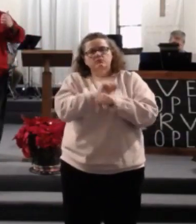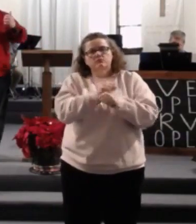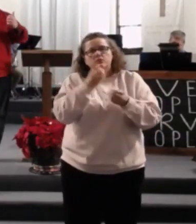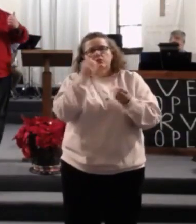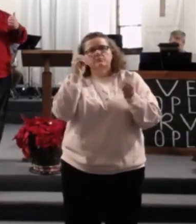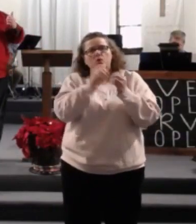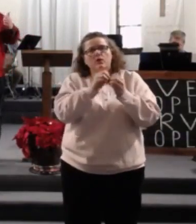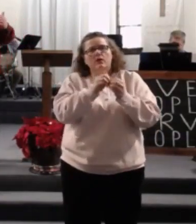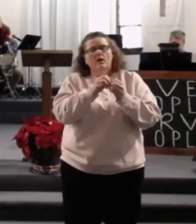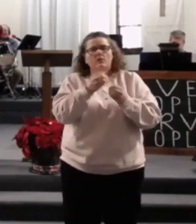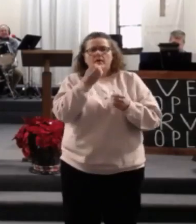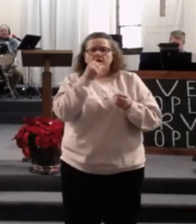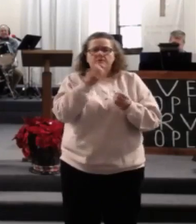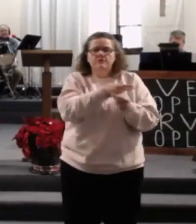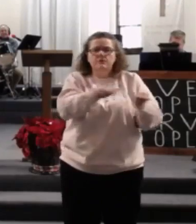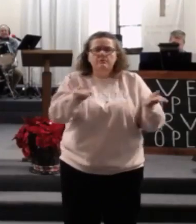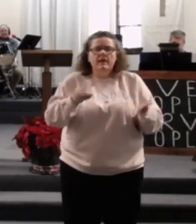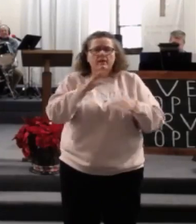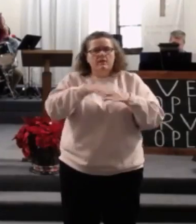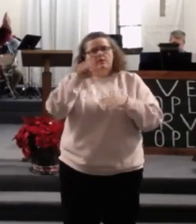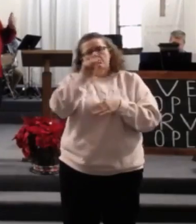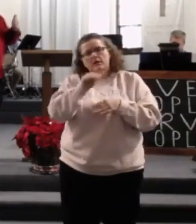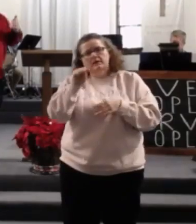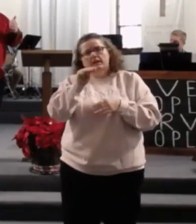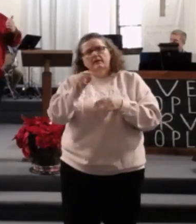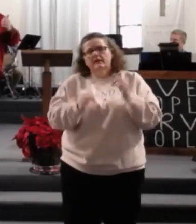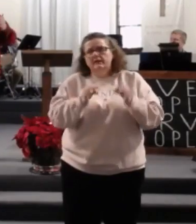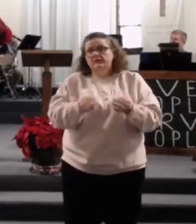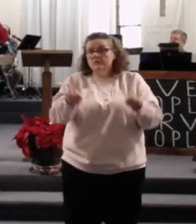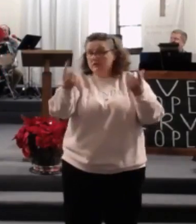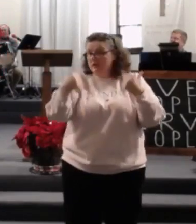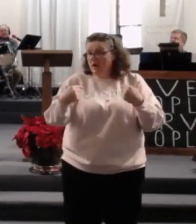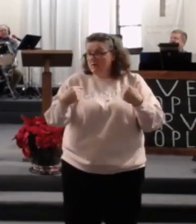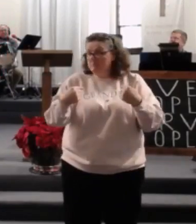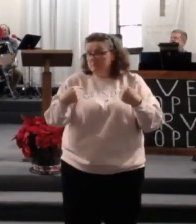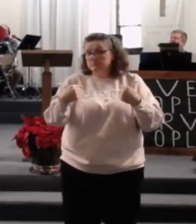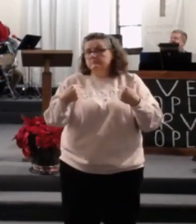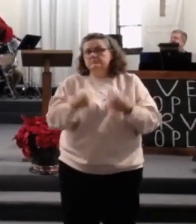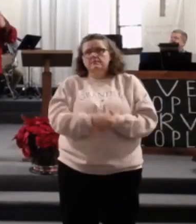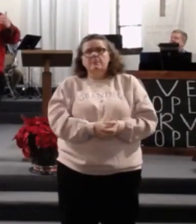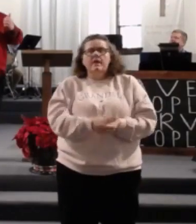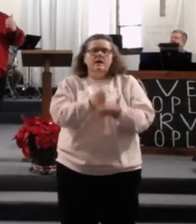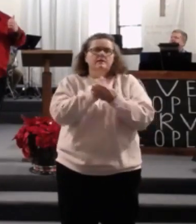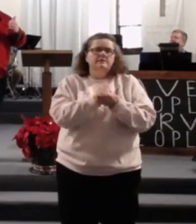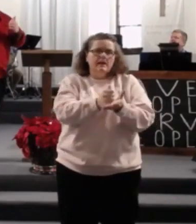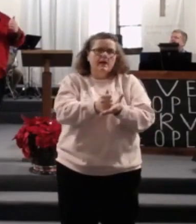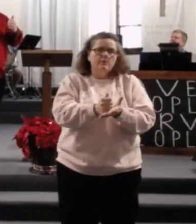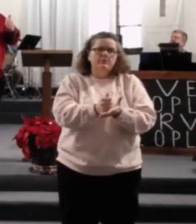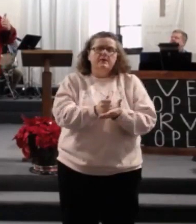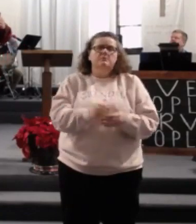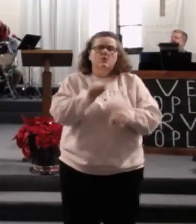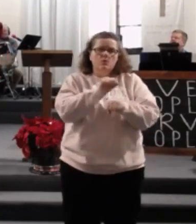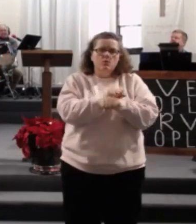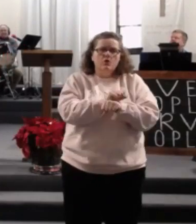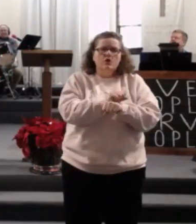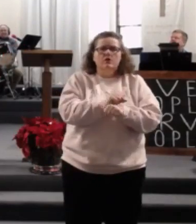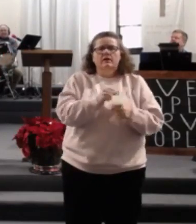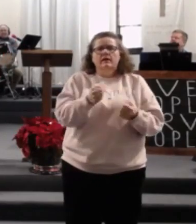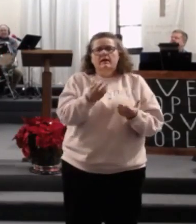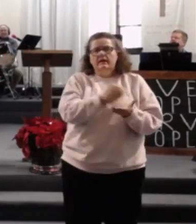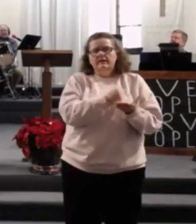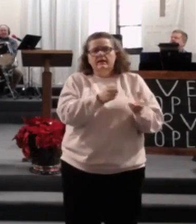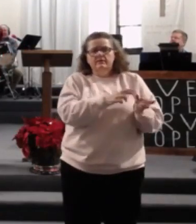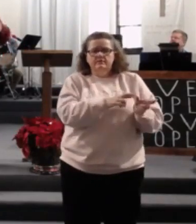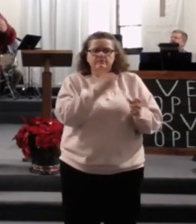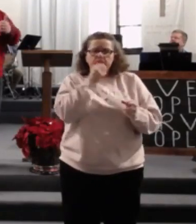food bank on Monday. It's a morning food bank. If you can be here to help them unload and